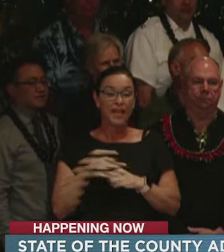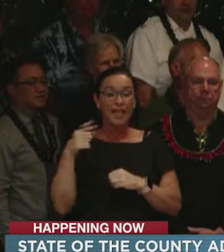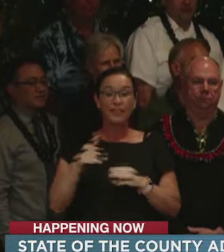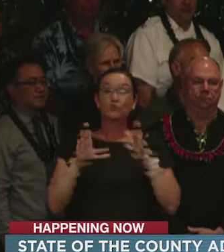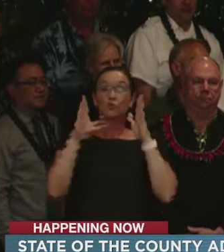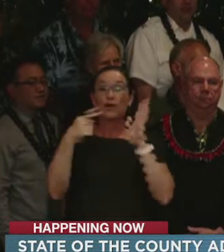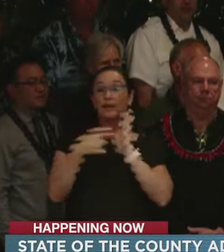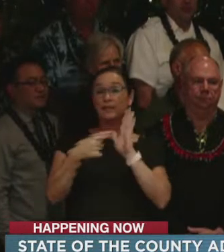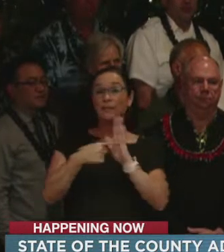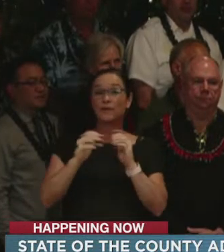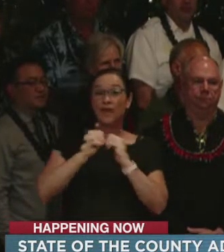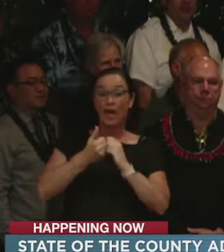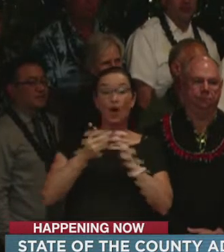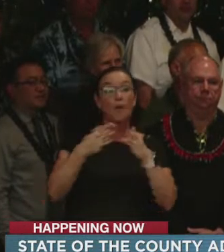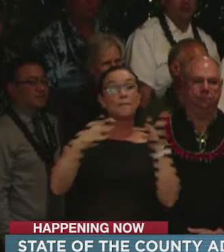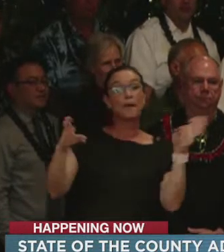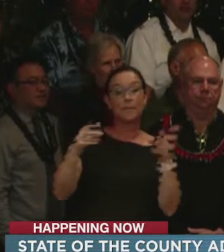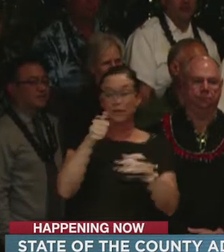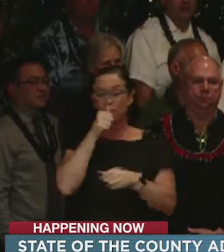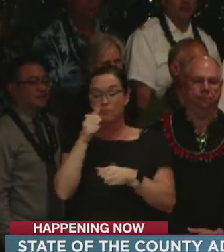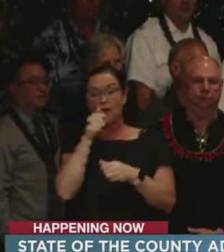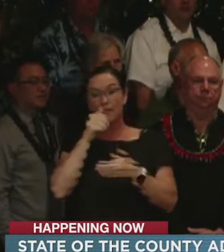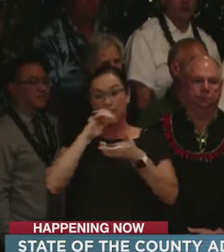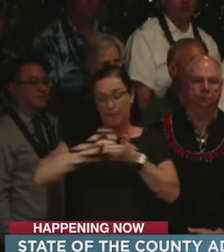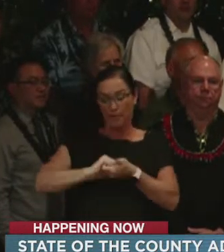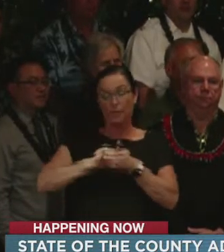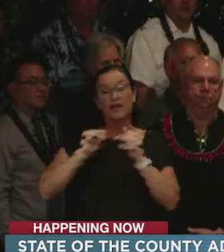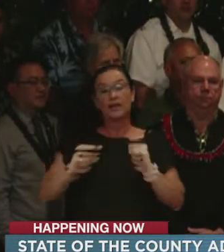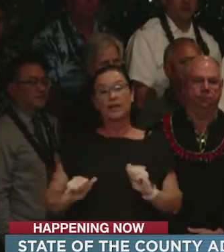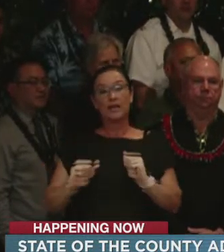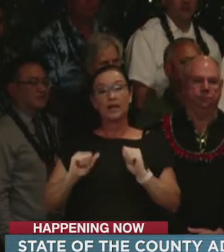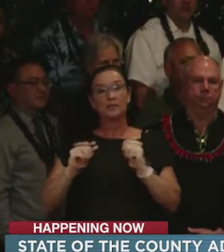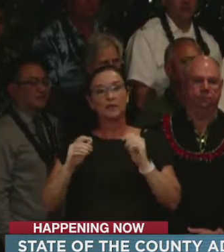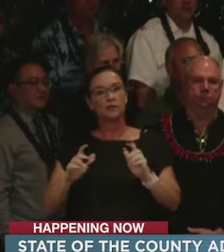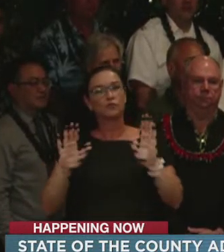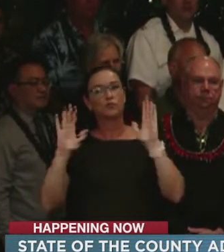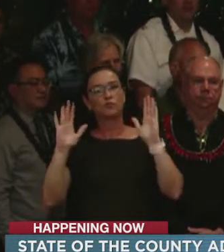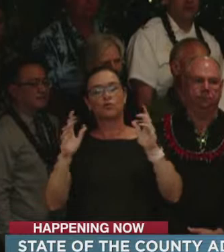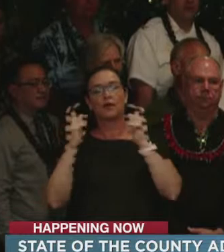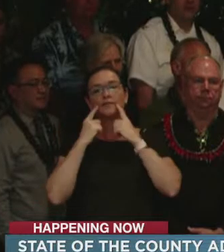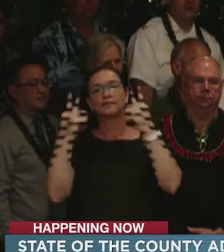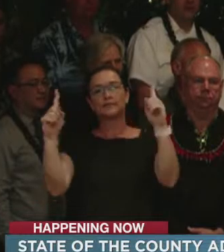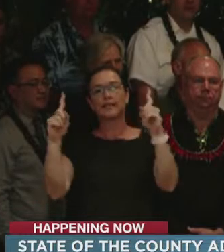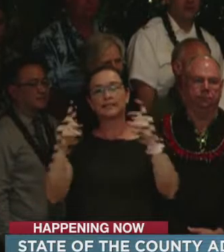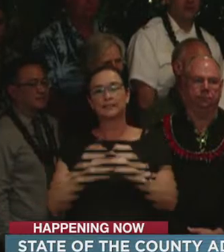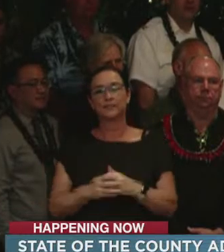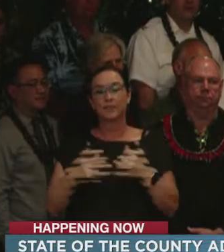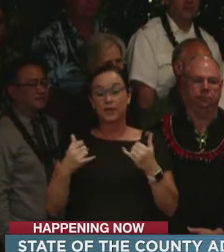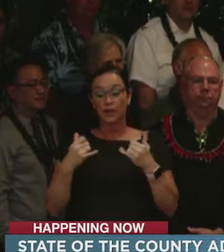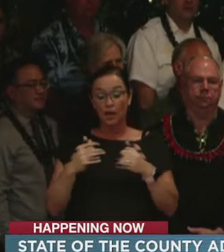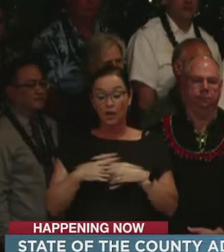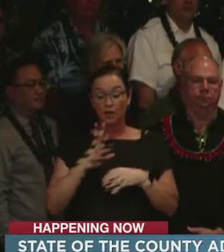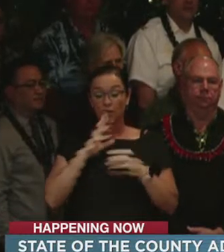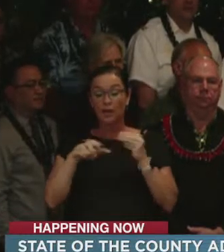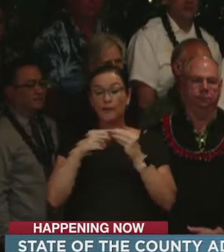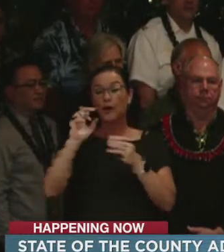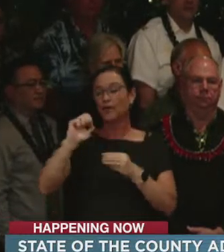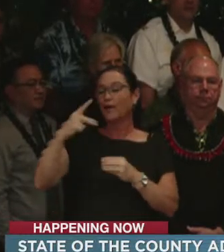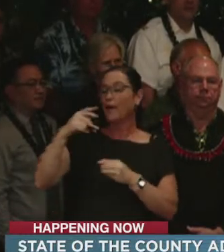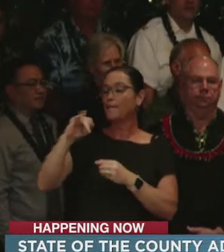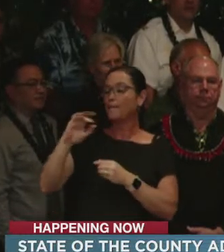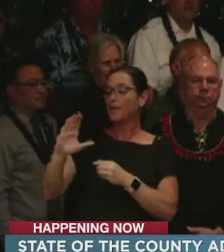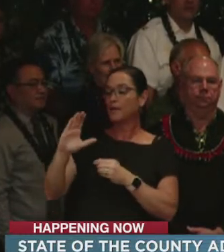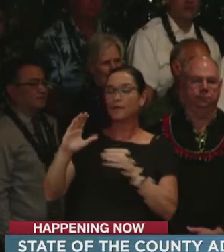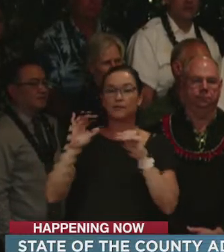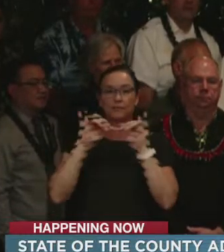how public-private partnerships can be a tremendous success. Transitioning to EPIC system and dealing with a permitting backlog was